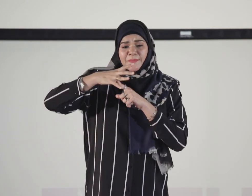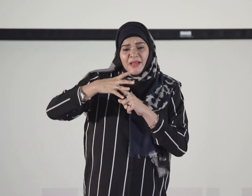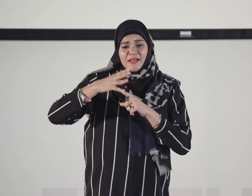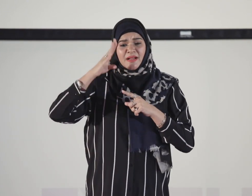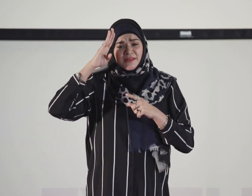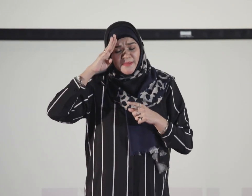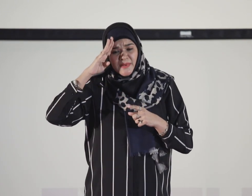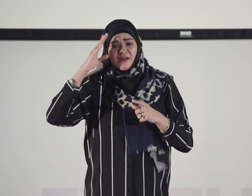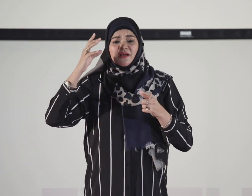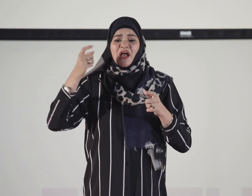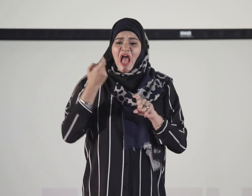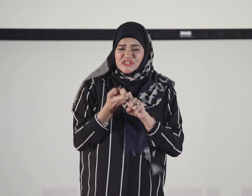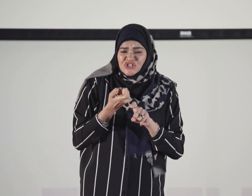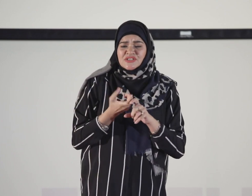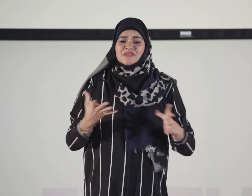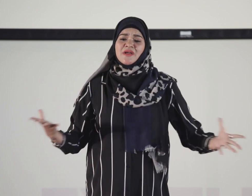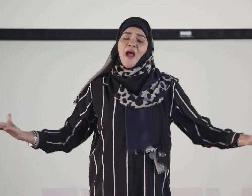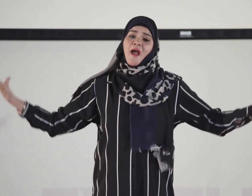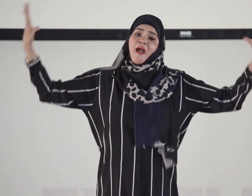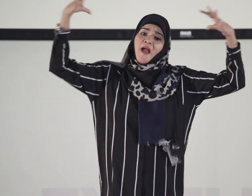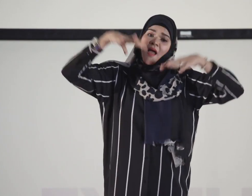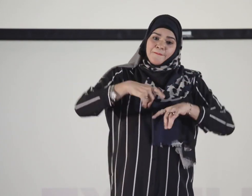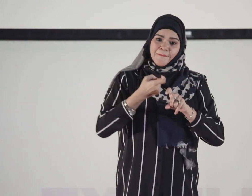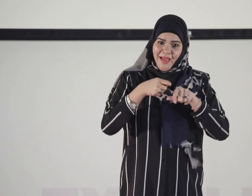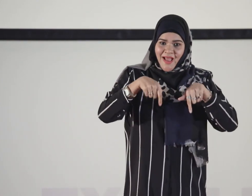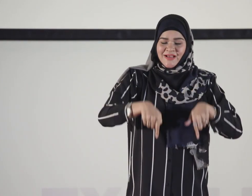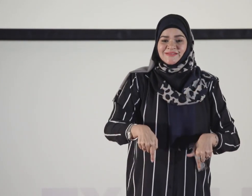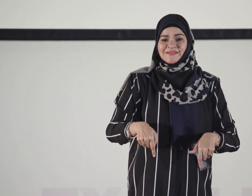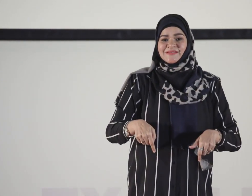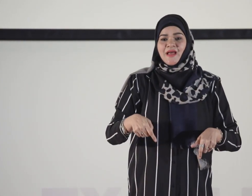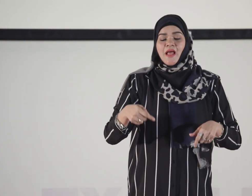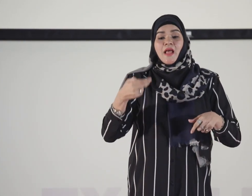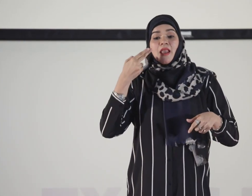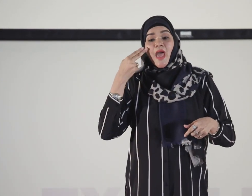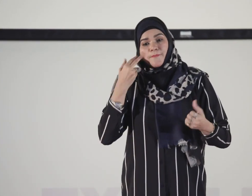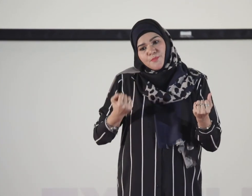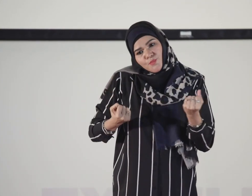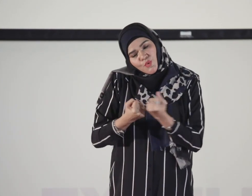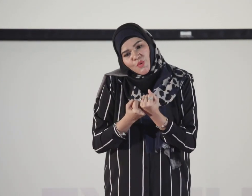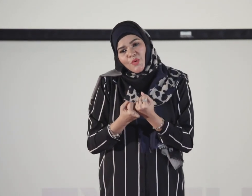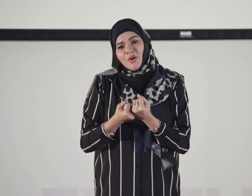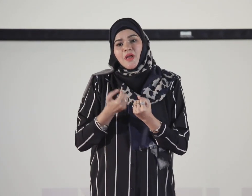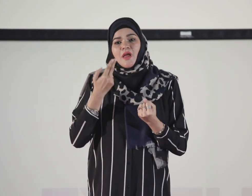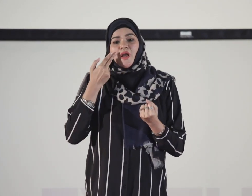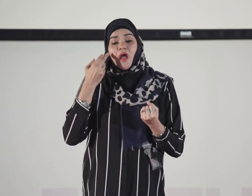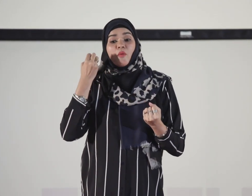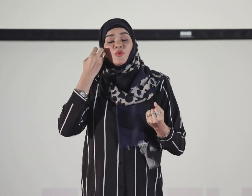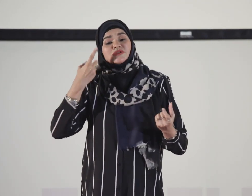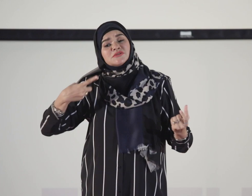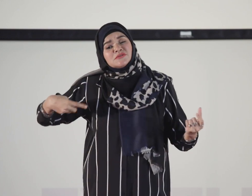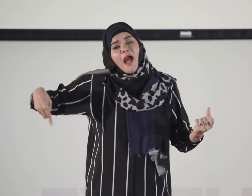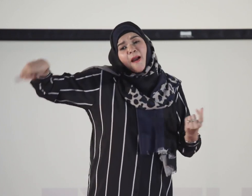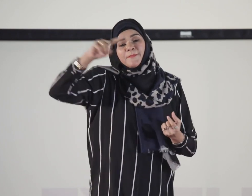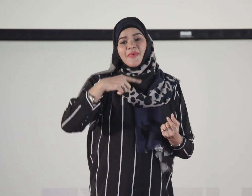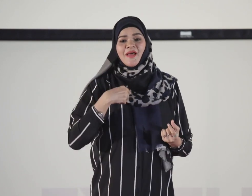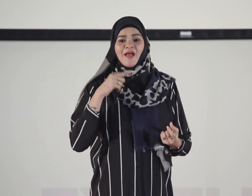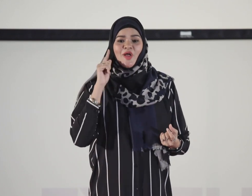channel, there was a national beautician competition where there were artists from all over Pakistan, and